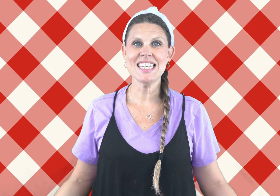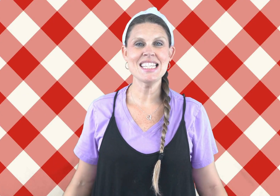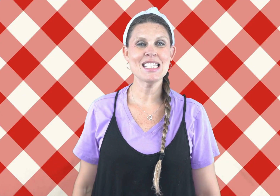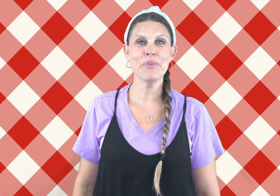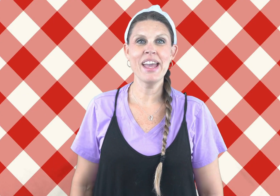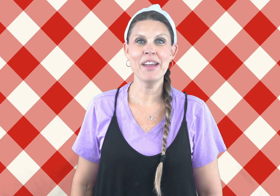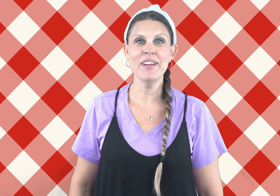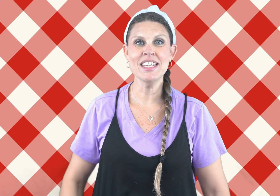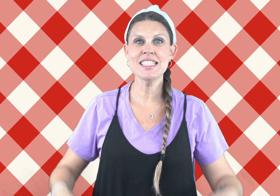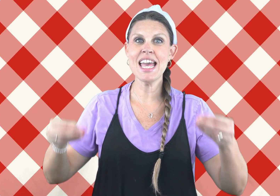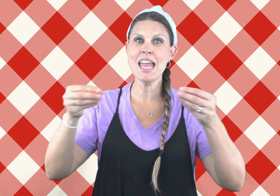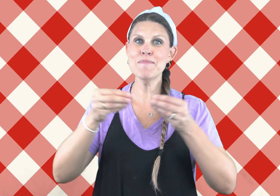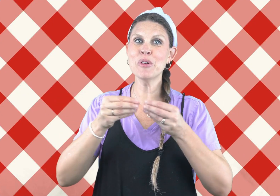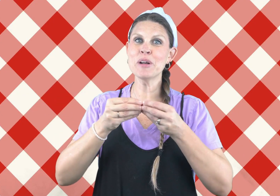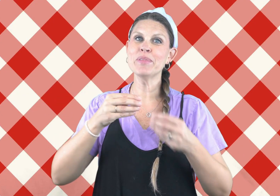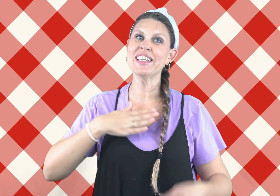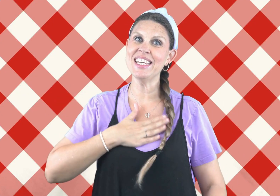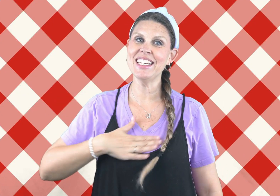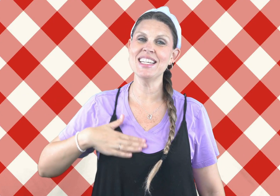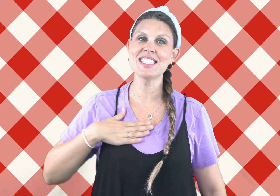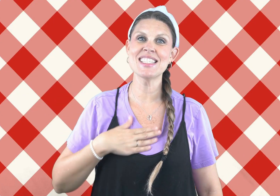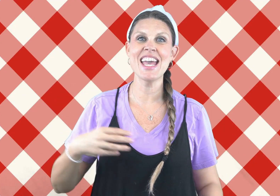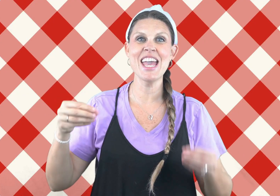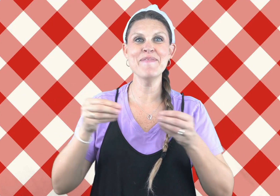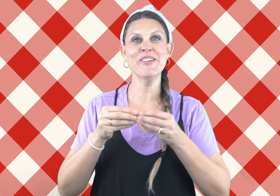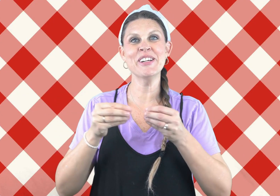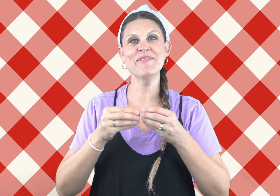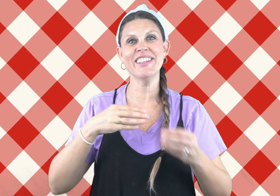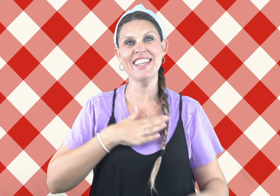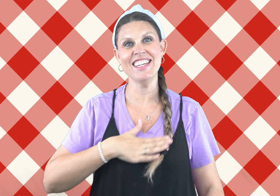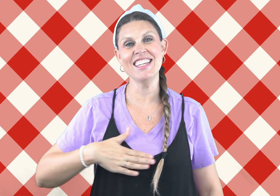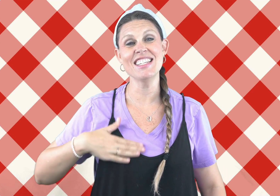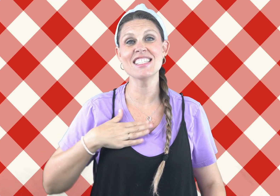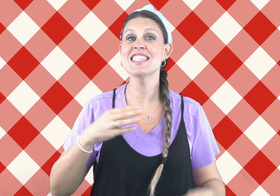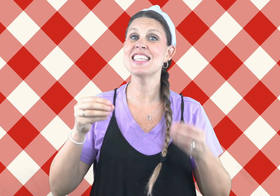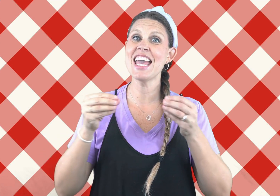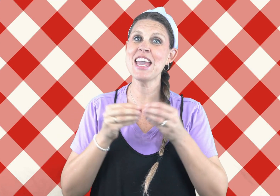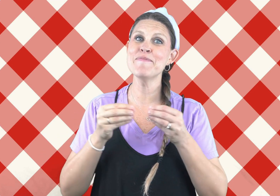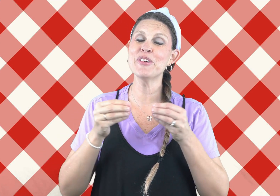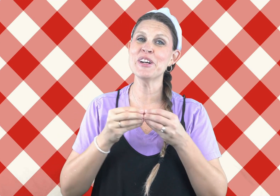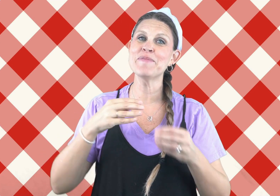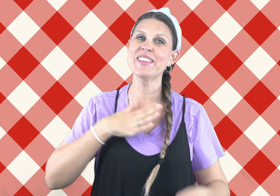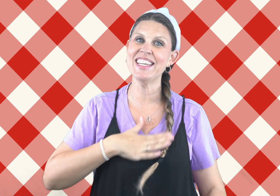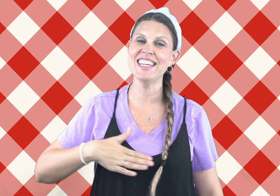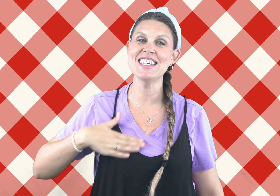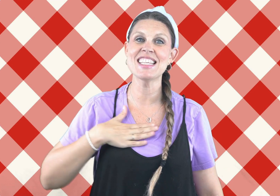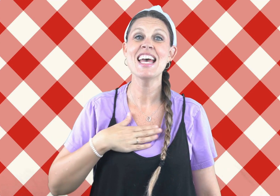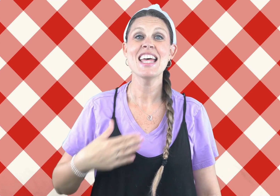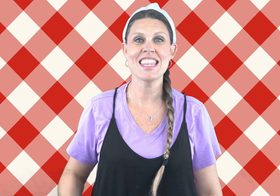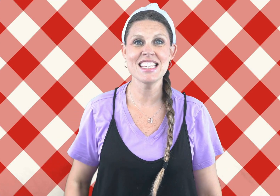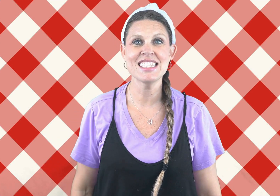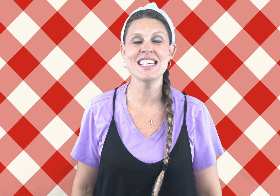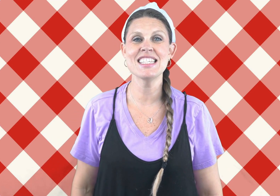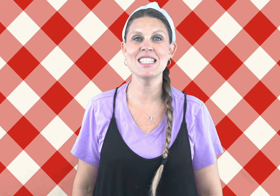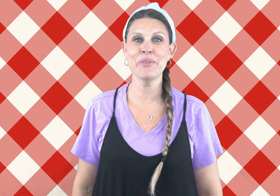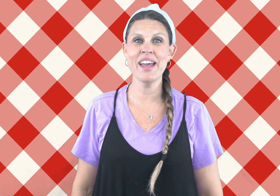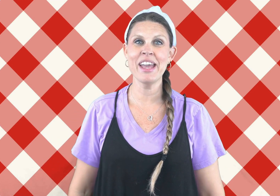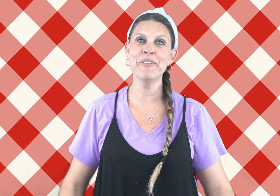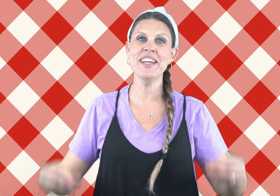This is the way we say more please, say more please, say more please. This is the way